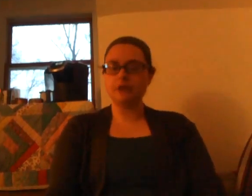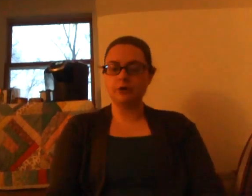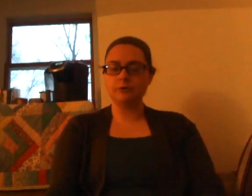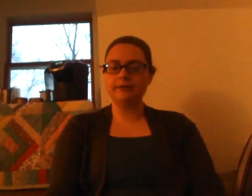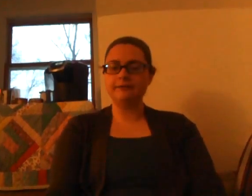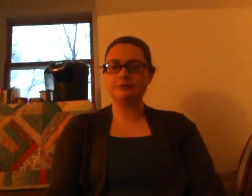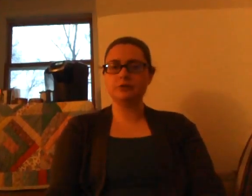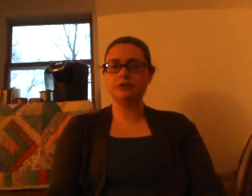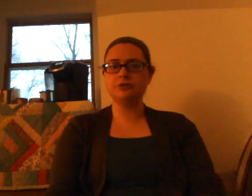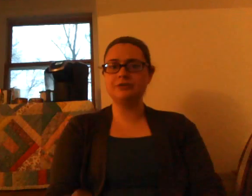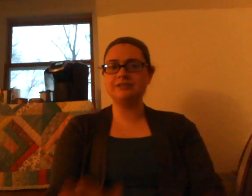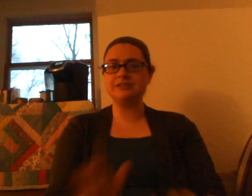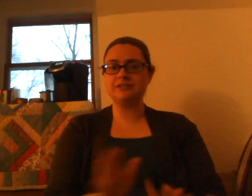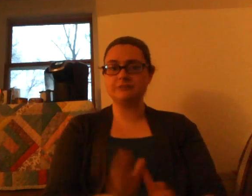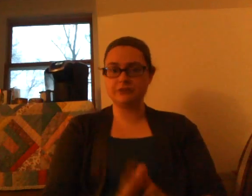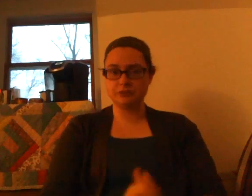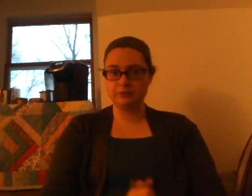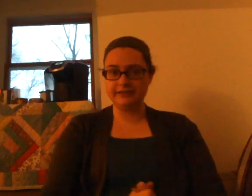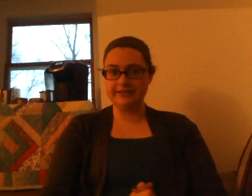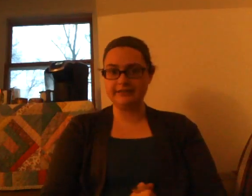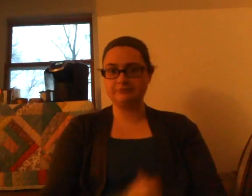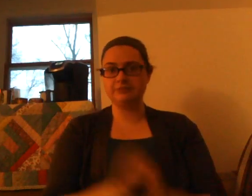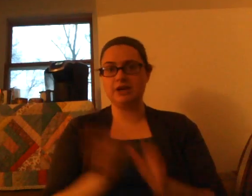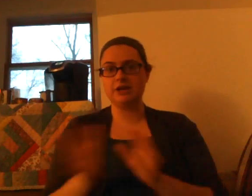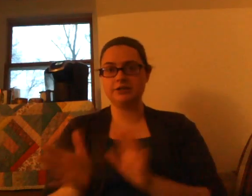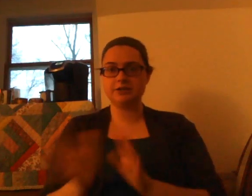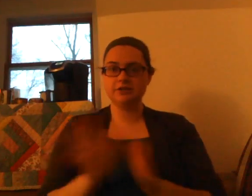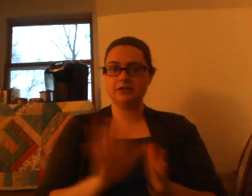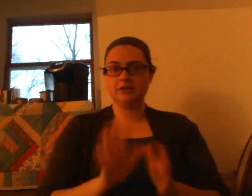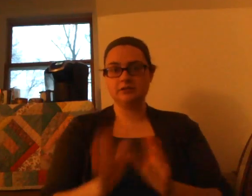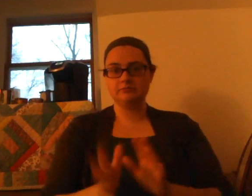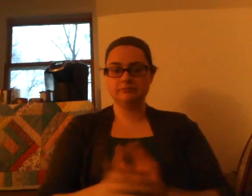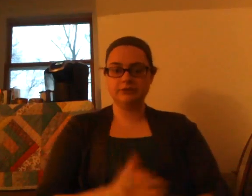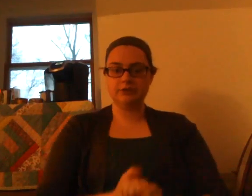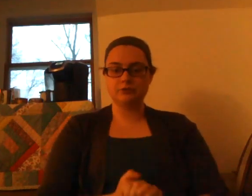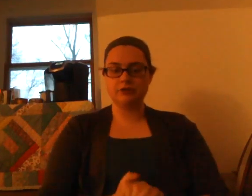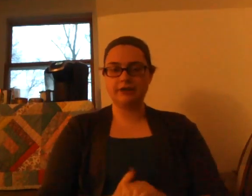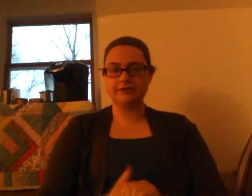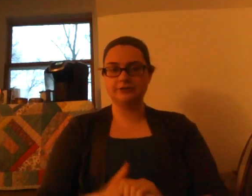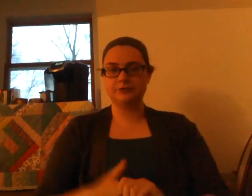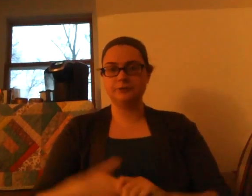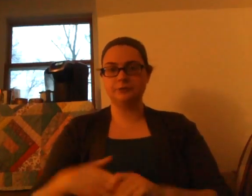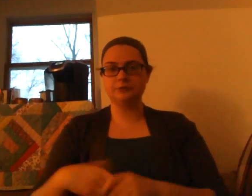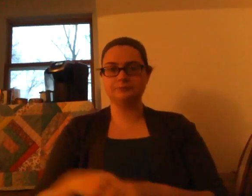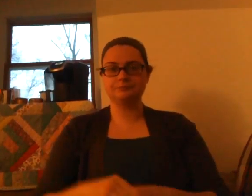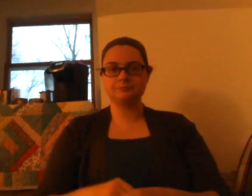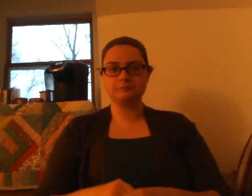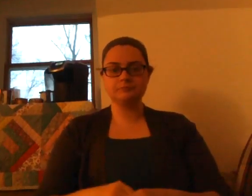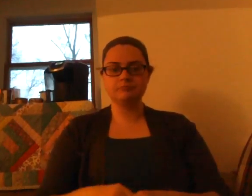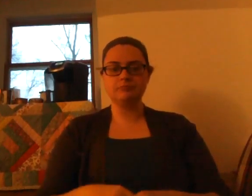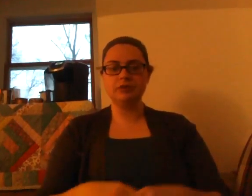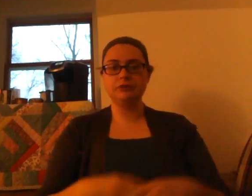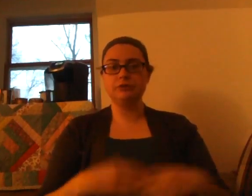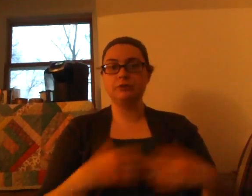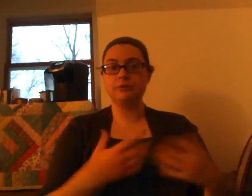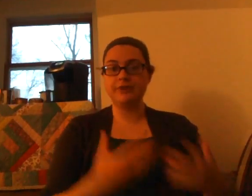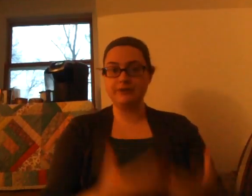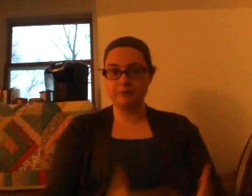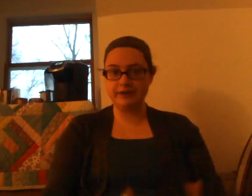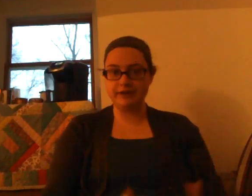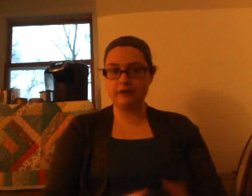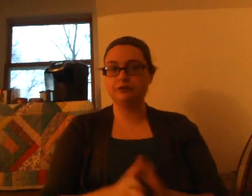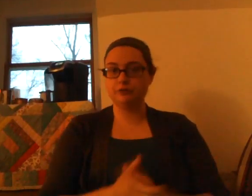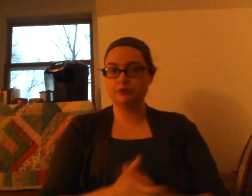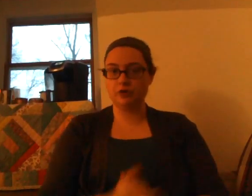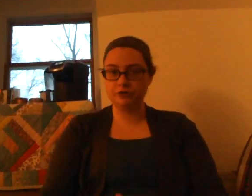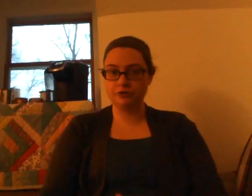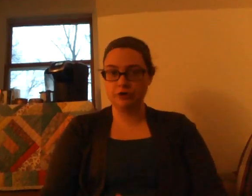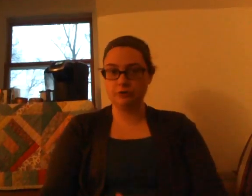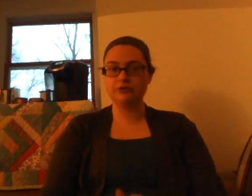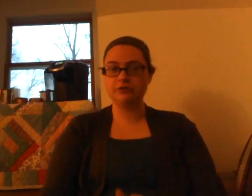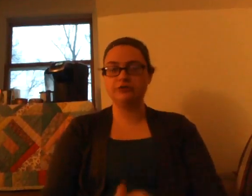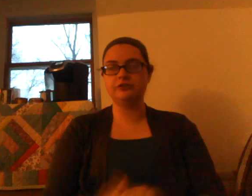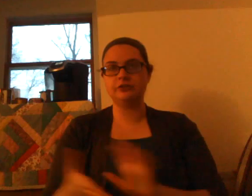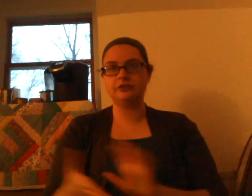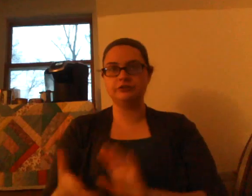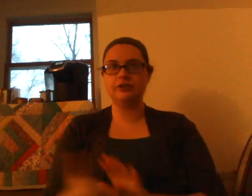Also, if you could do this individually, not trying to do it with anyone else, do it on your own since this is